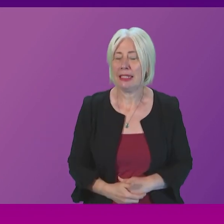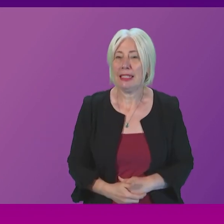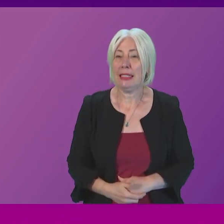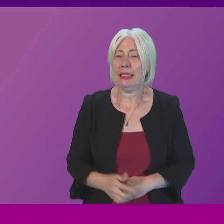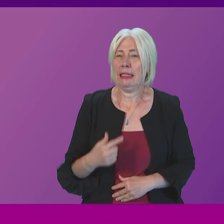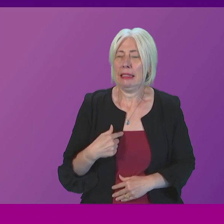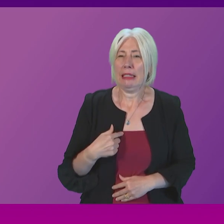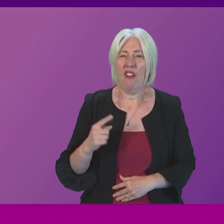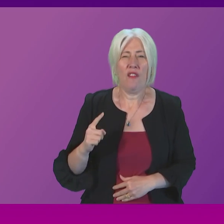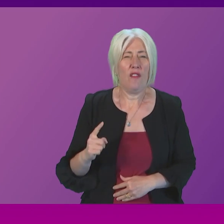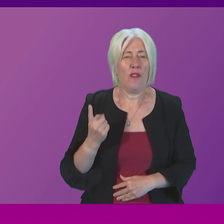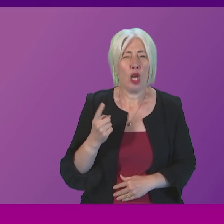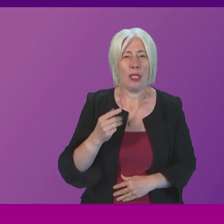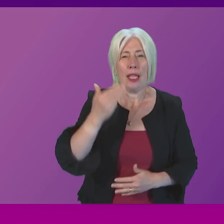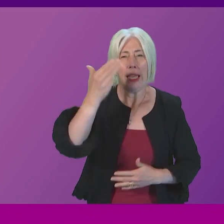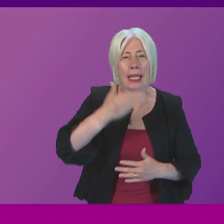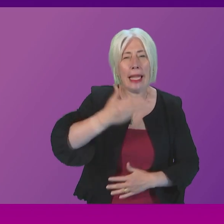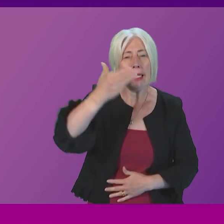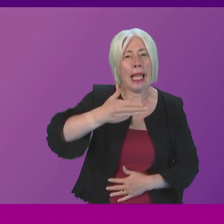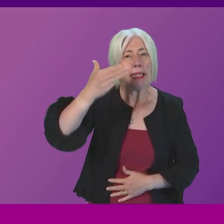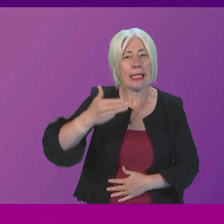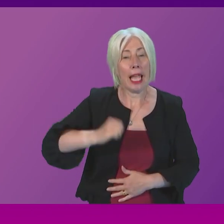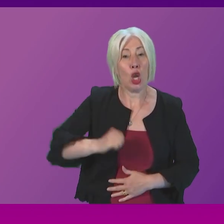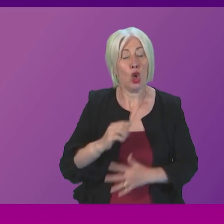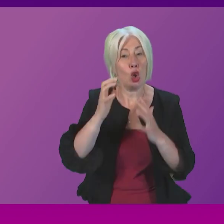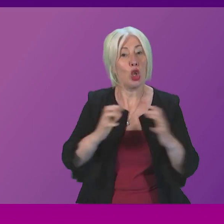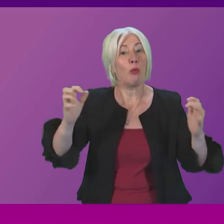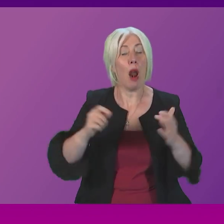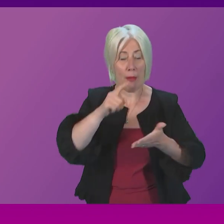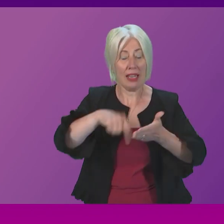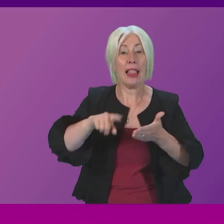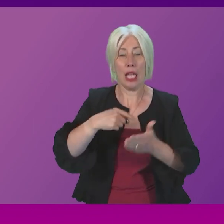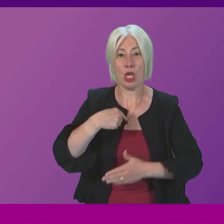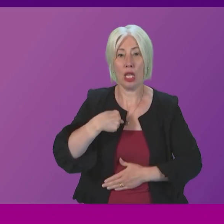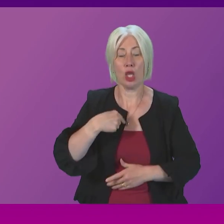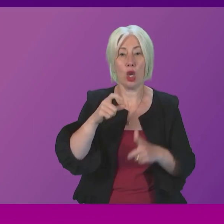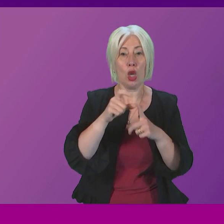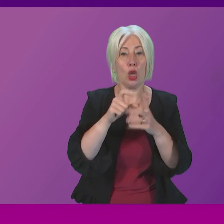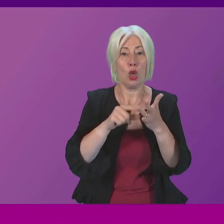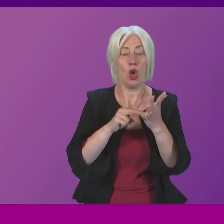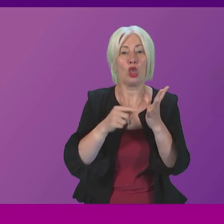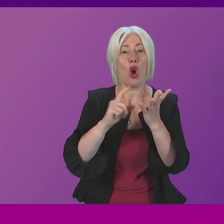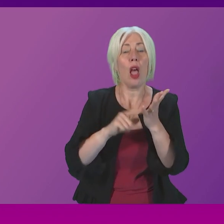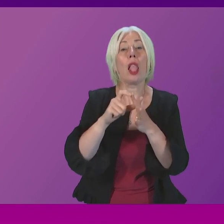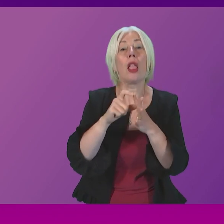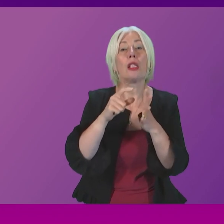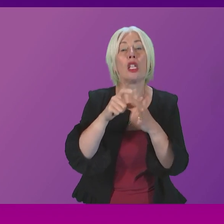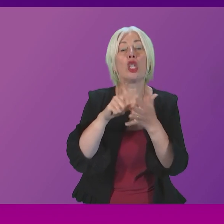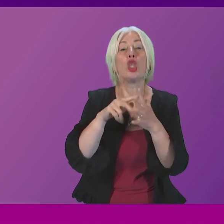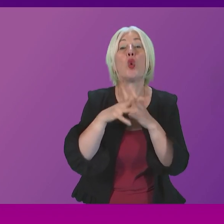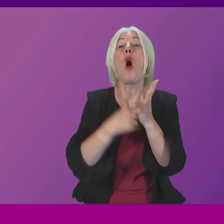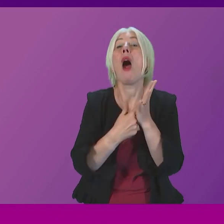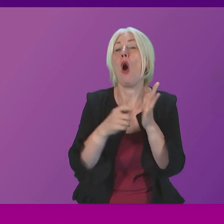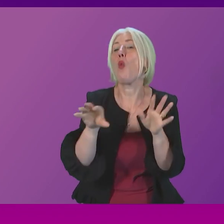And I first stood in the 1999 Scottish Parliament elections. Donald Dewar won that one,